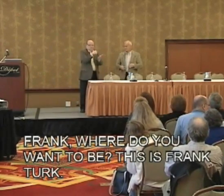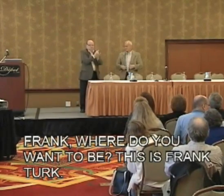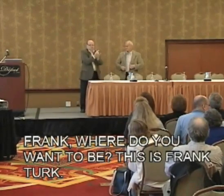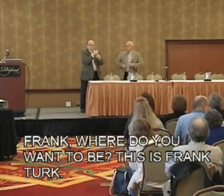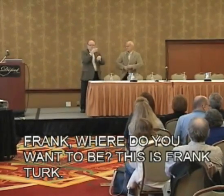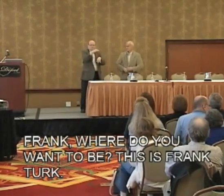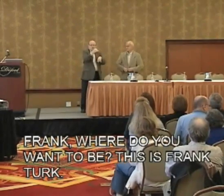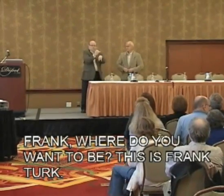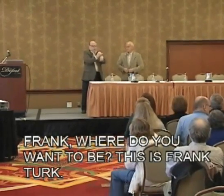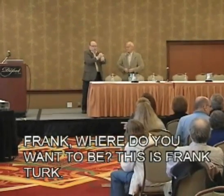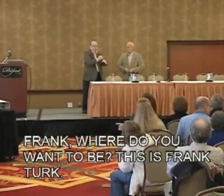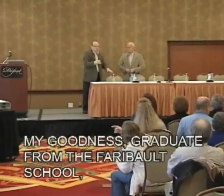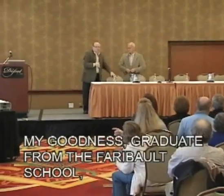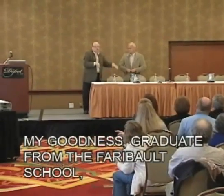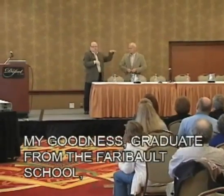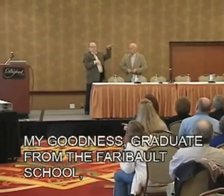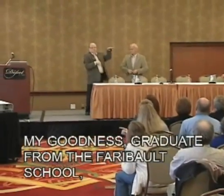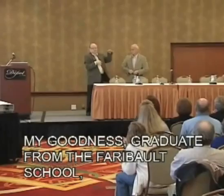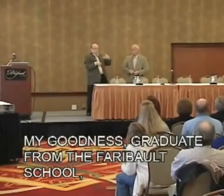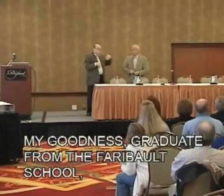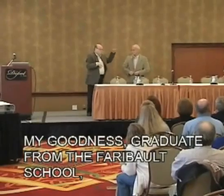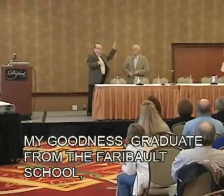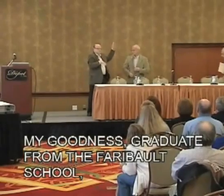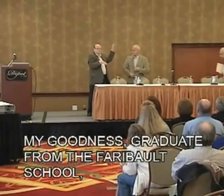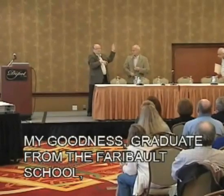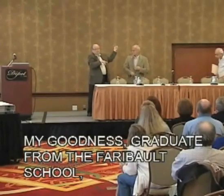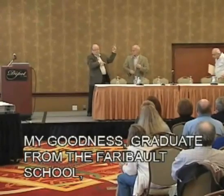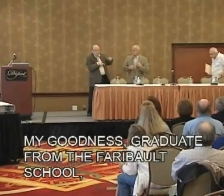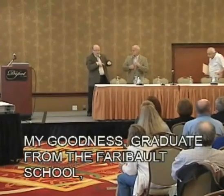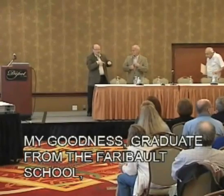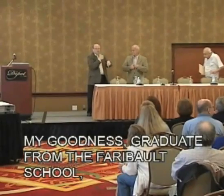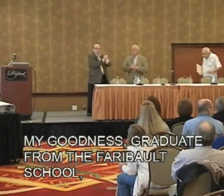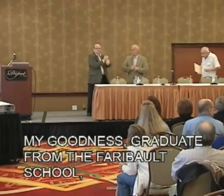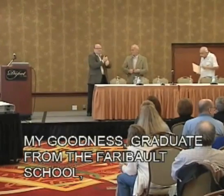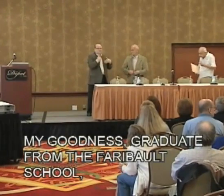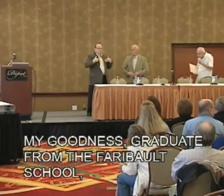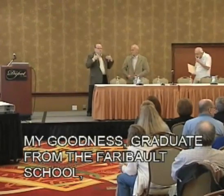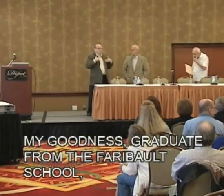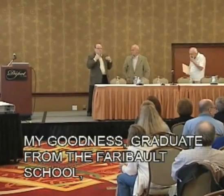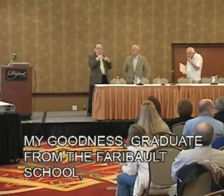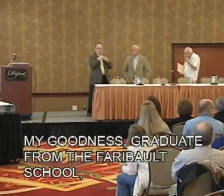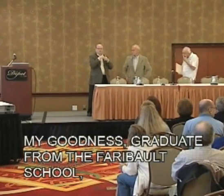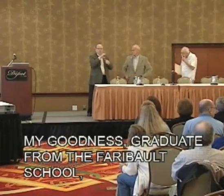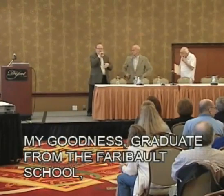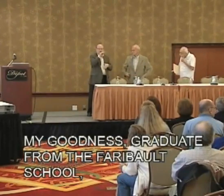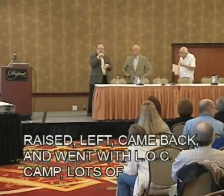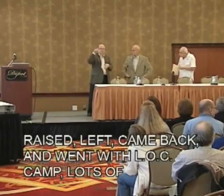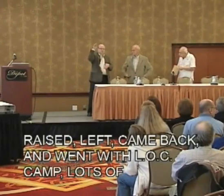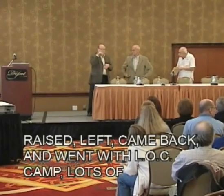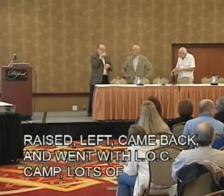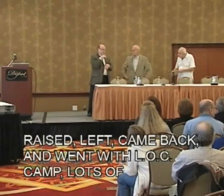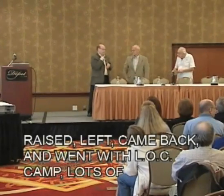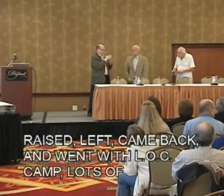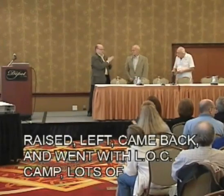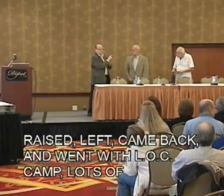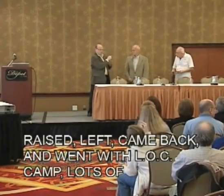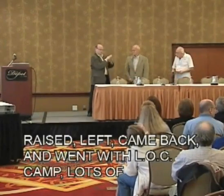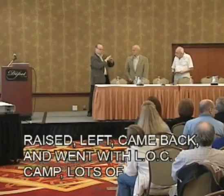my goodness, graduate from the Fair Boat School, raised, left, came back, involved with